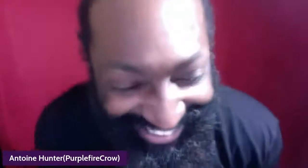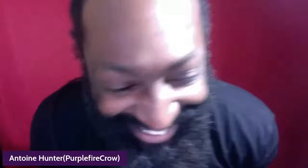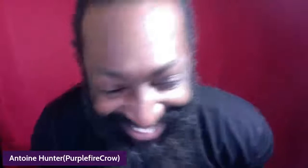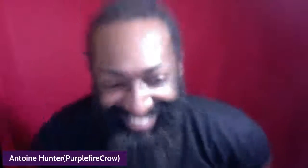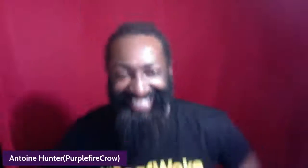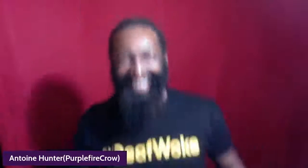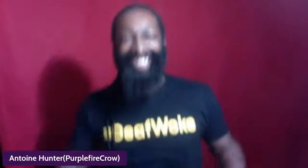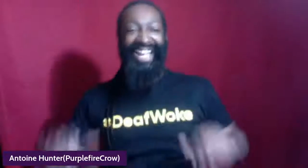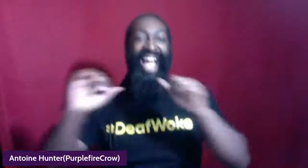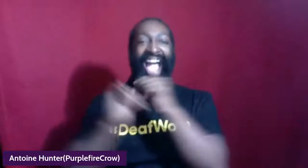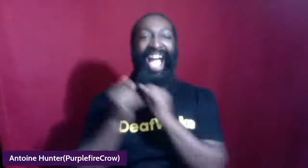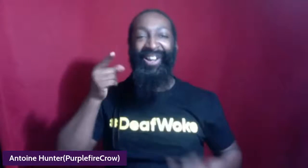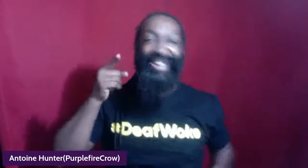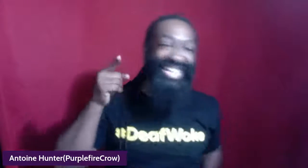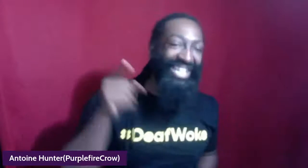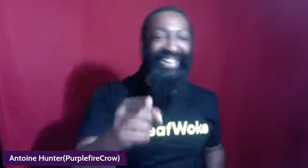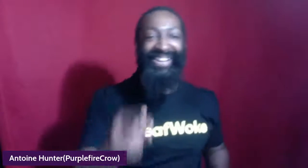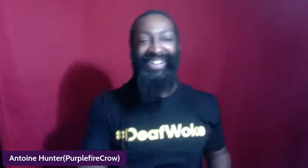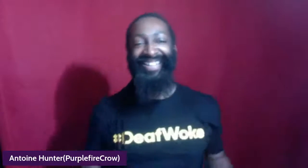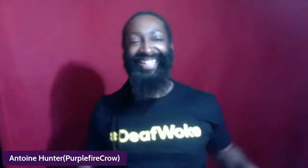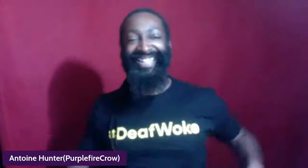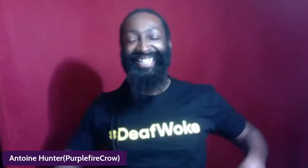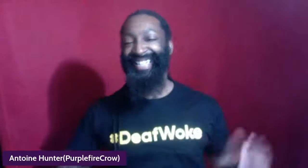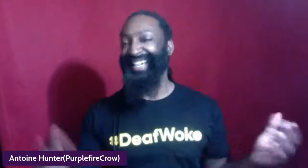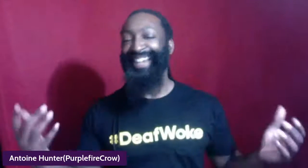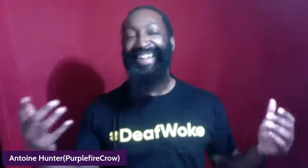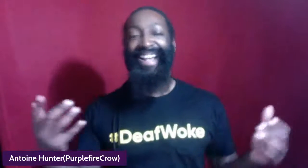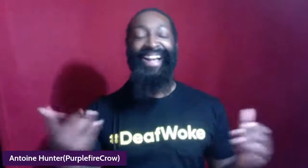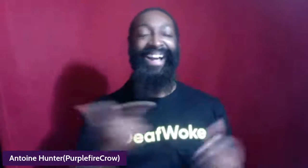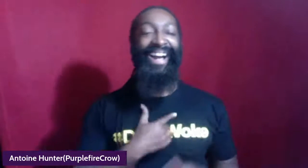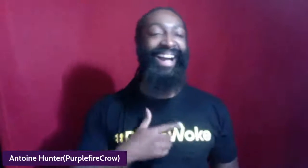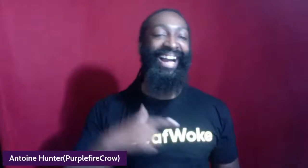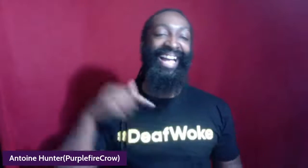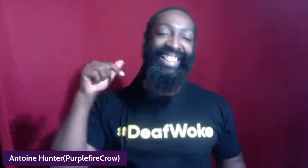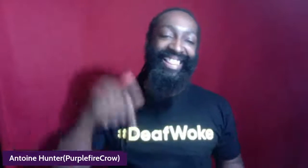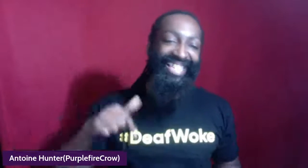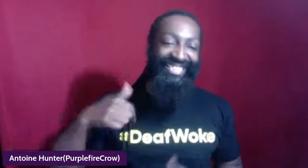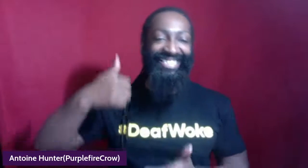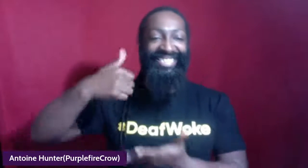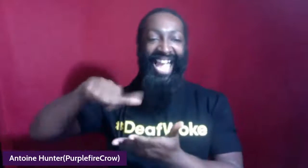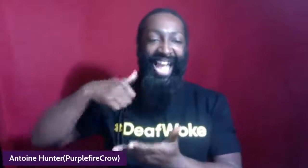Hello, hello. How are you?